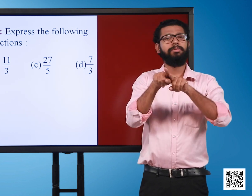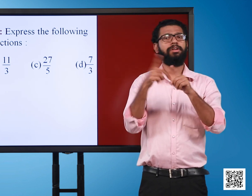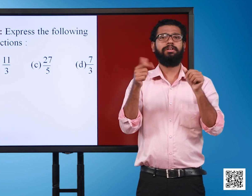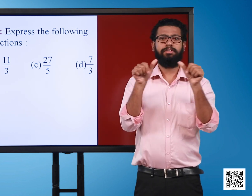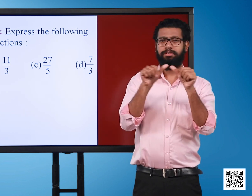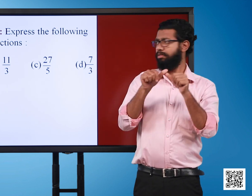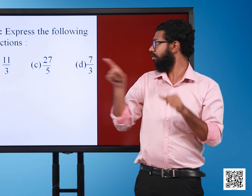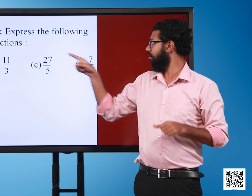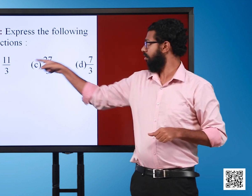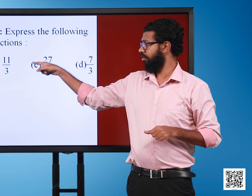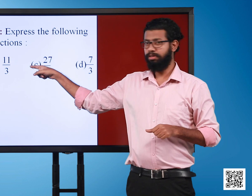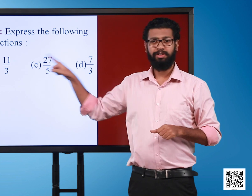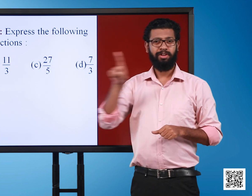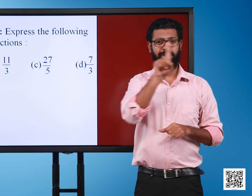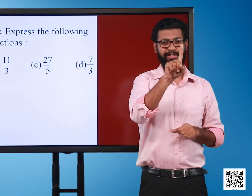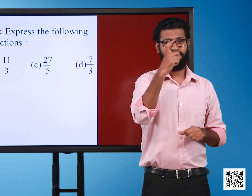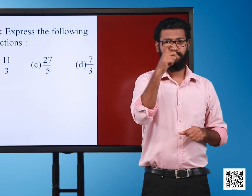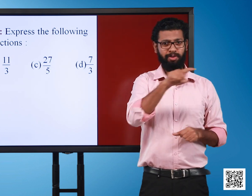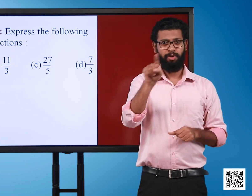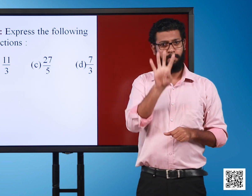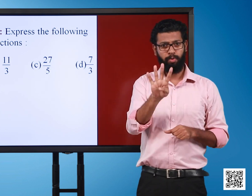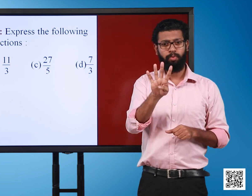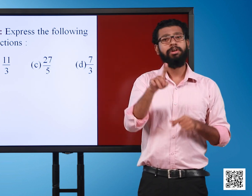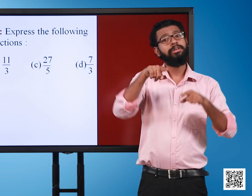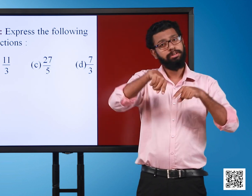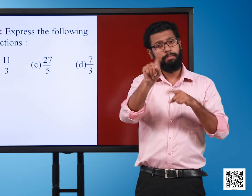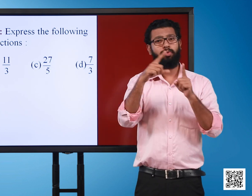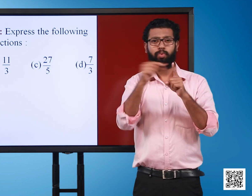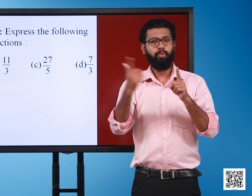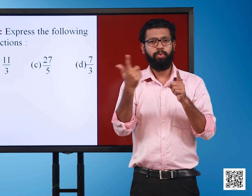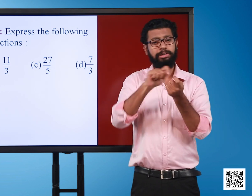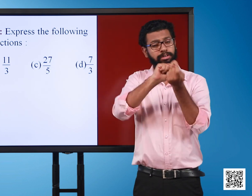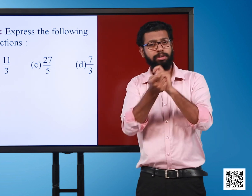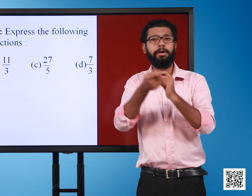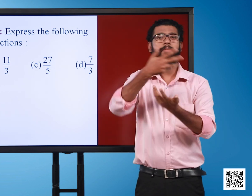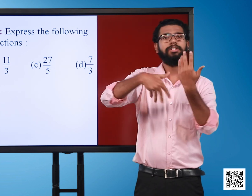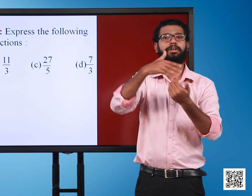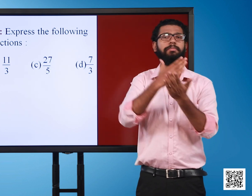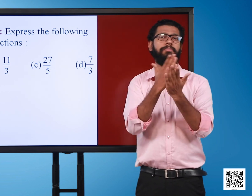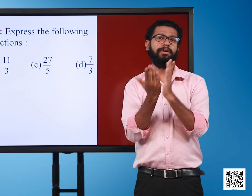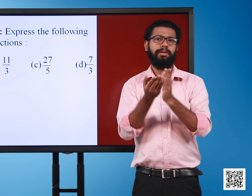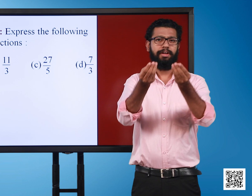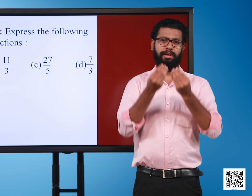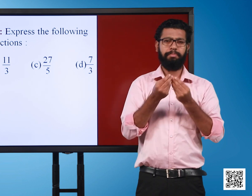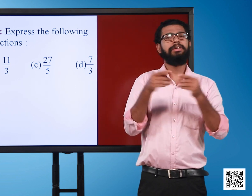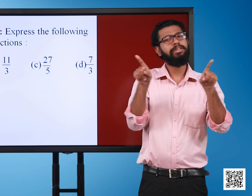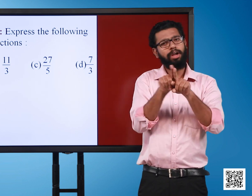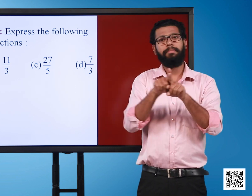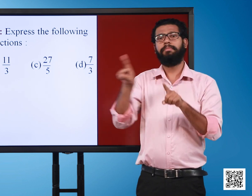A. 17 upon 4, B. 11 upon 3, C. 27 upon 5,